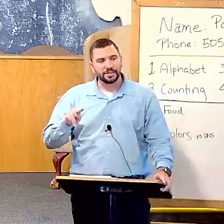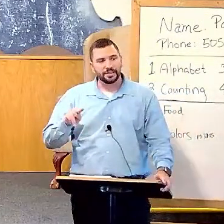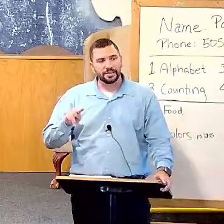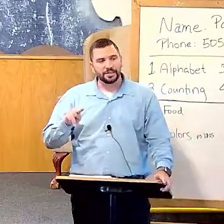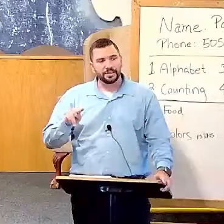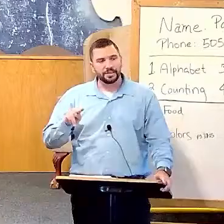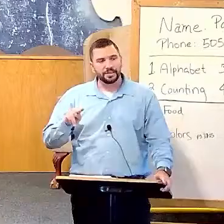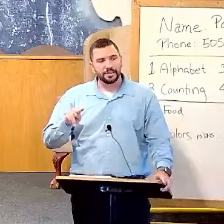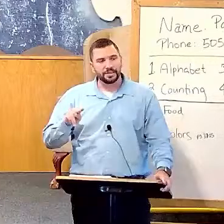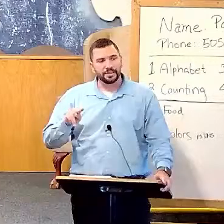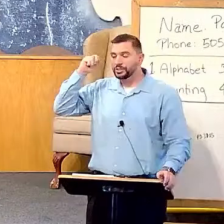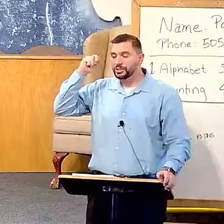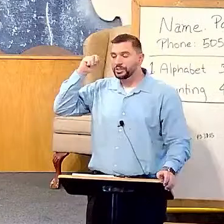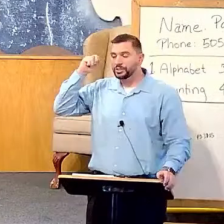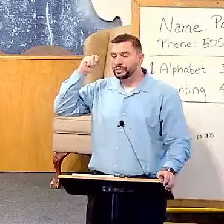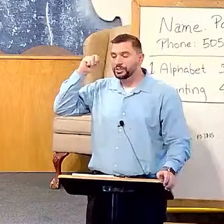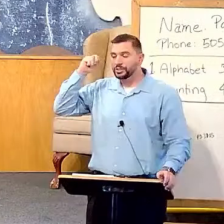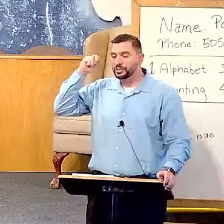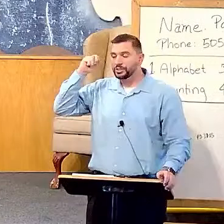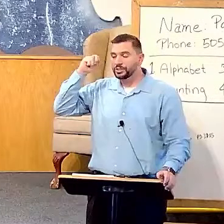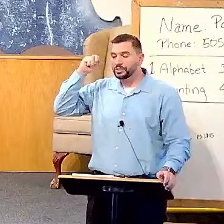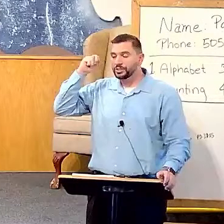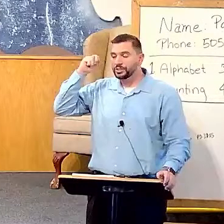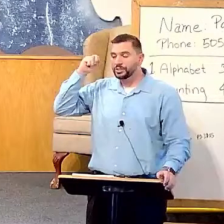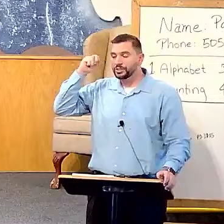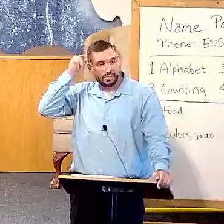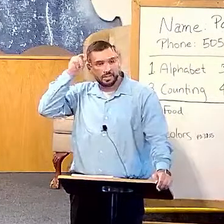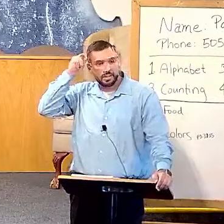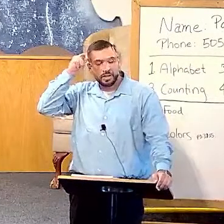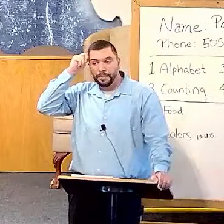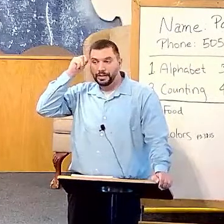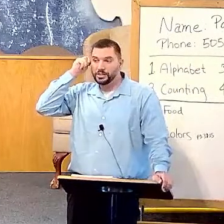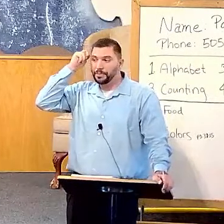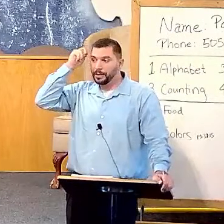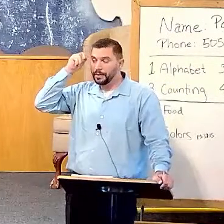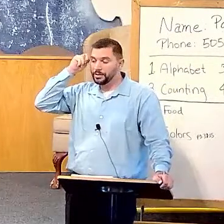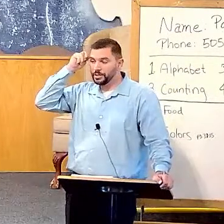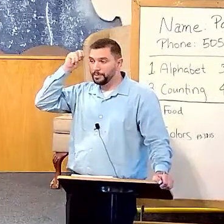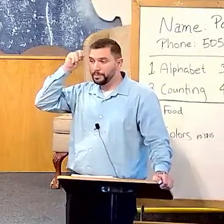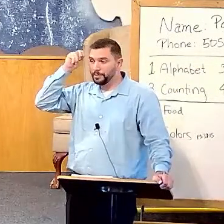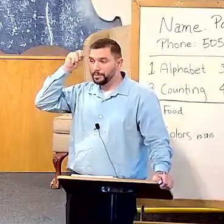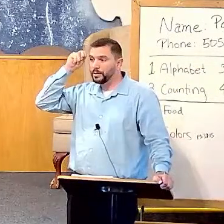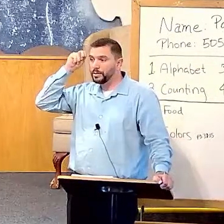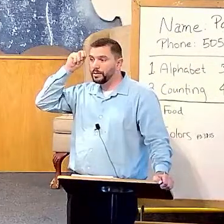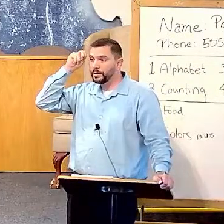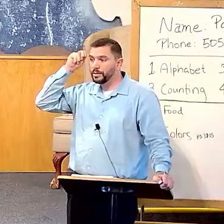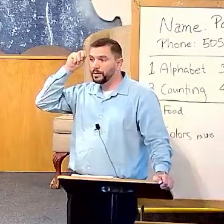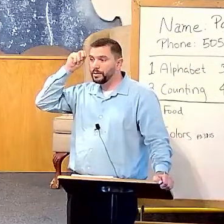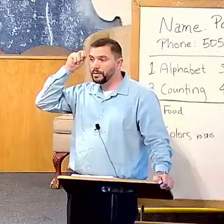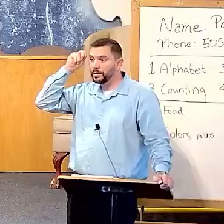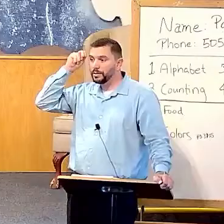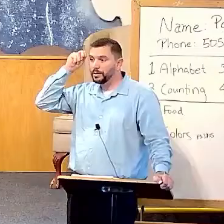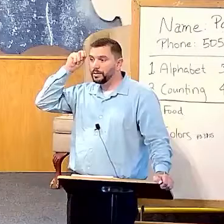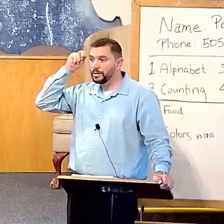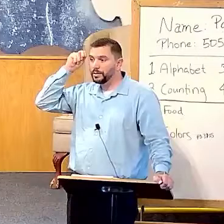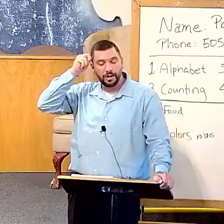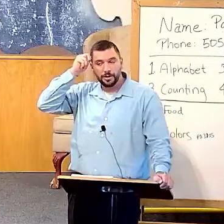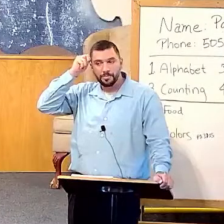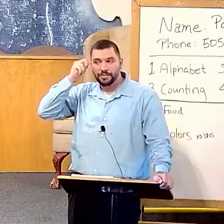N, just like cousin or uncle, if you make an N, but it's up here by your temple, that's your nephew. But if you make